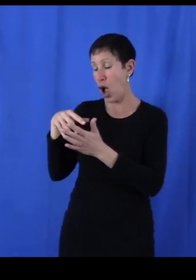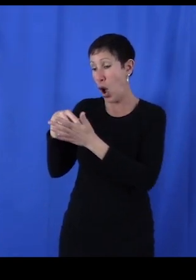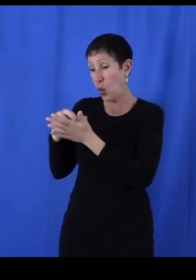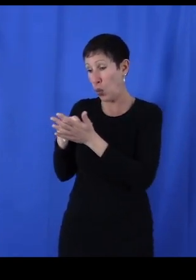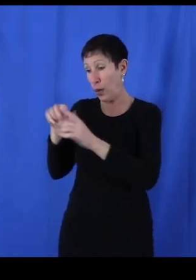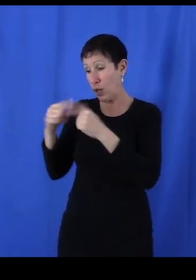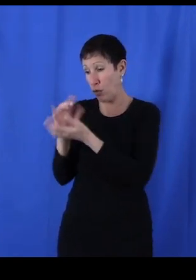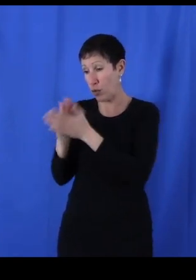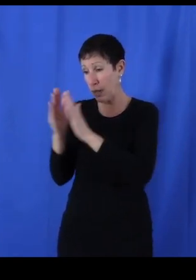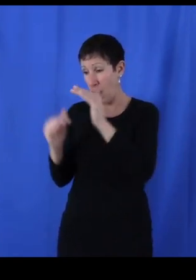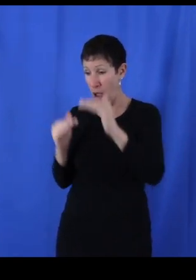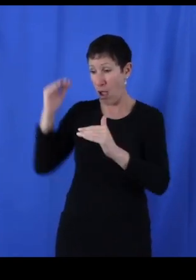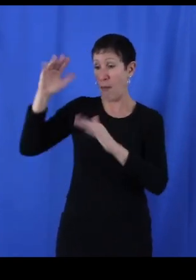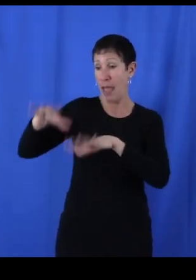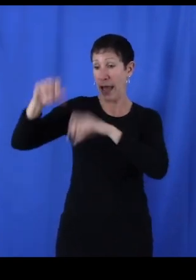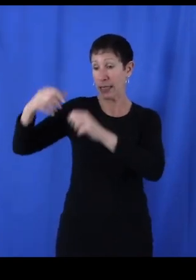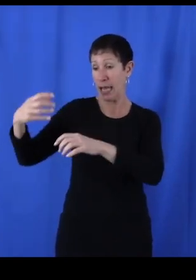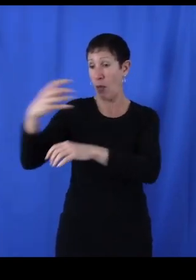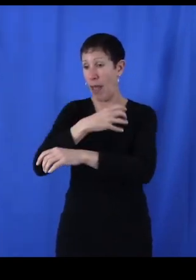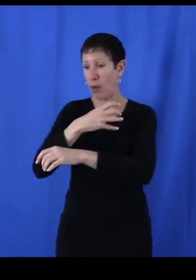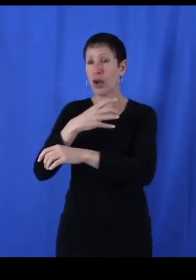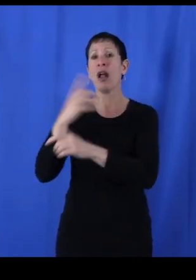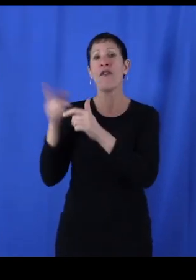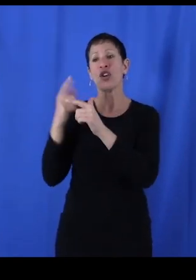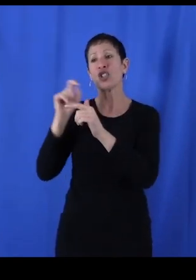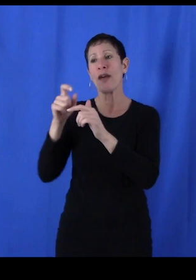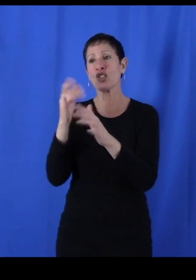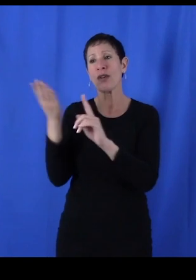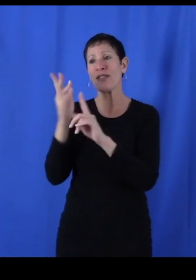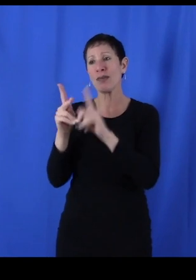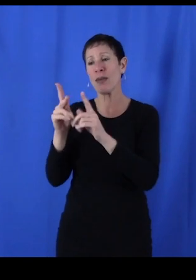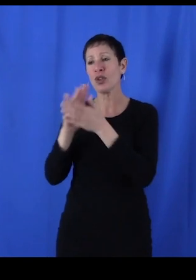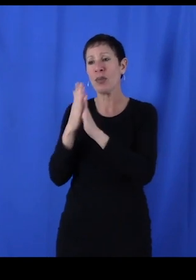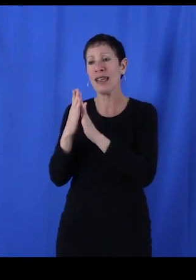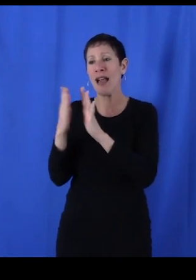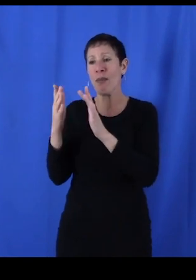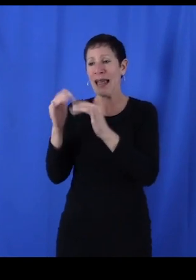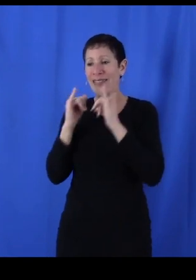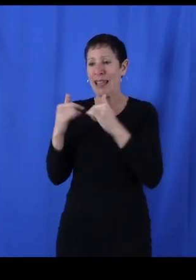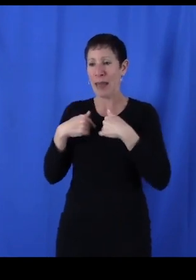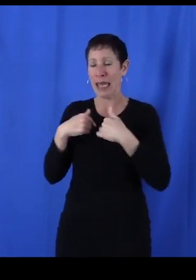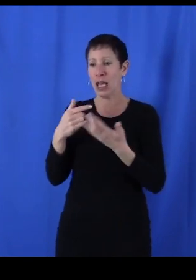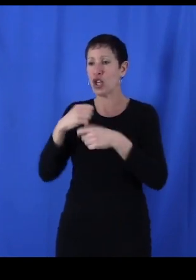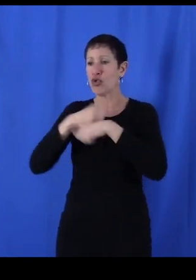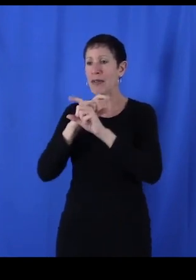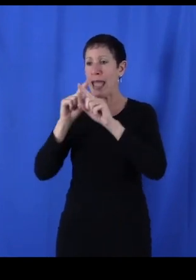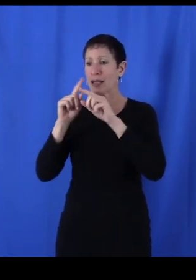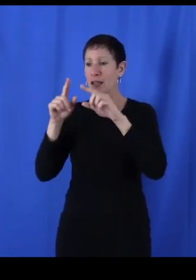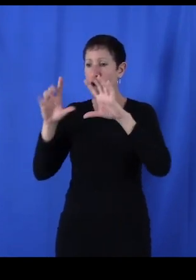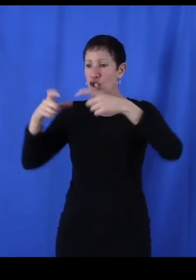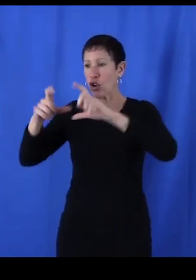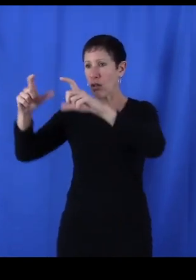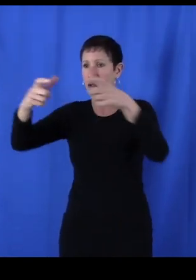right, you convince everybody to be like you, right? You create these circles, right? But right now, it seems that what's